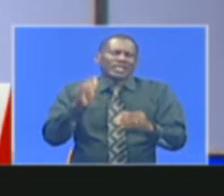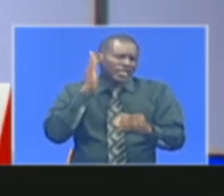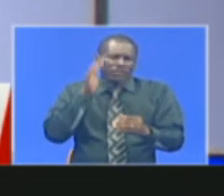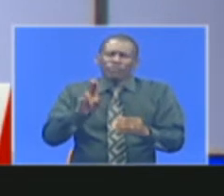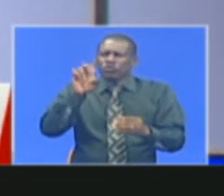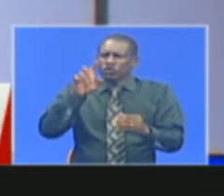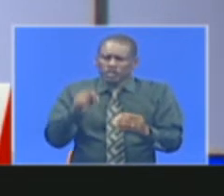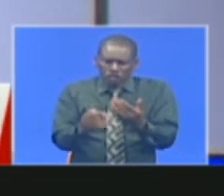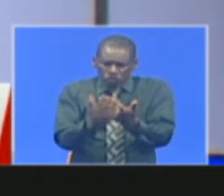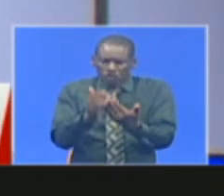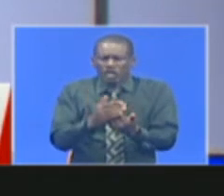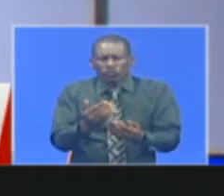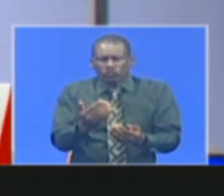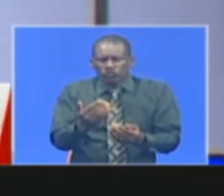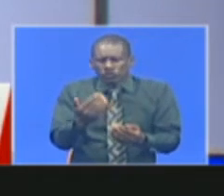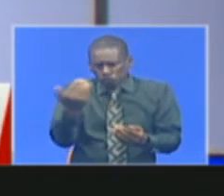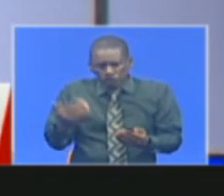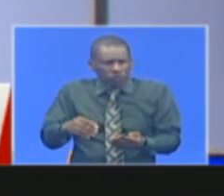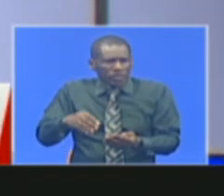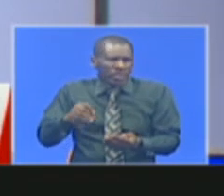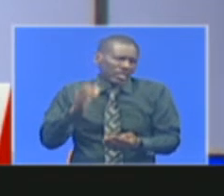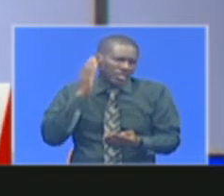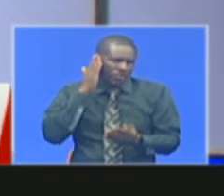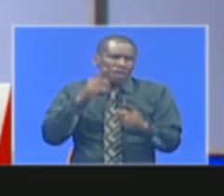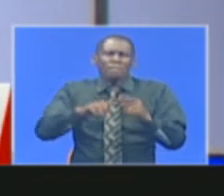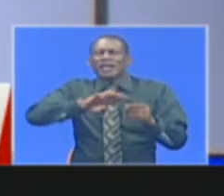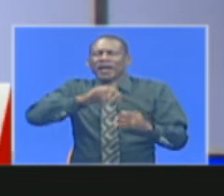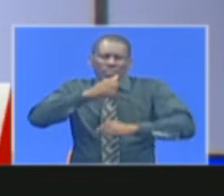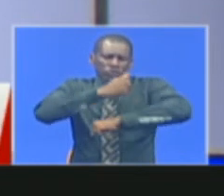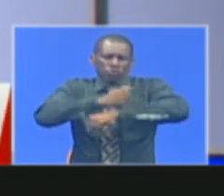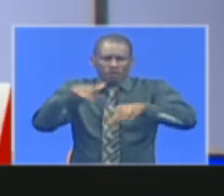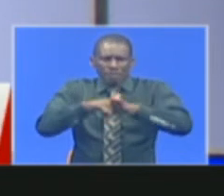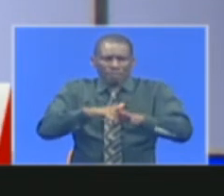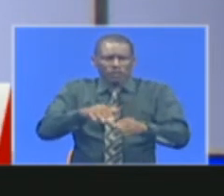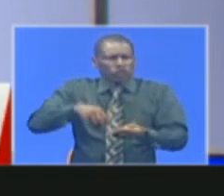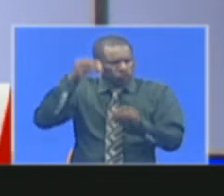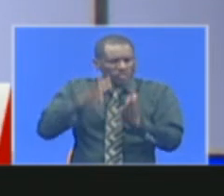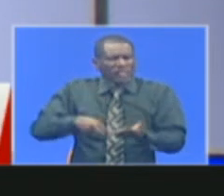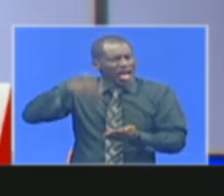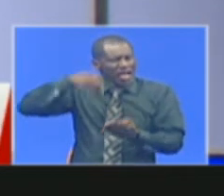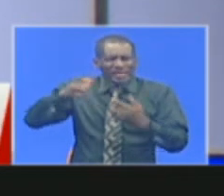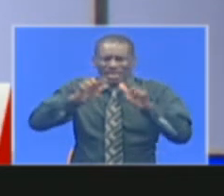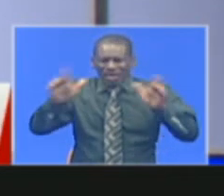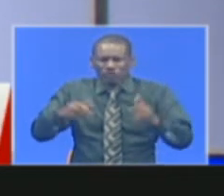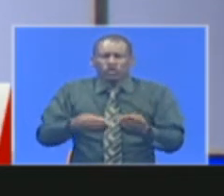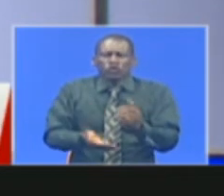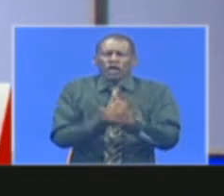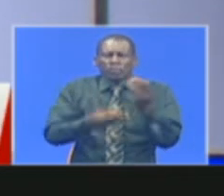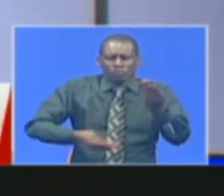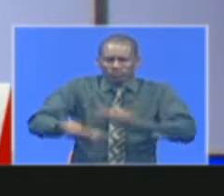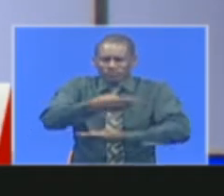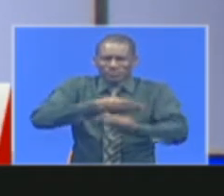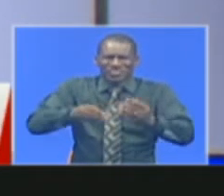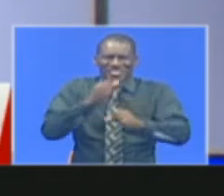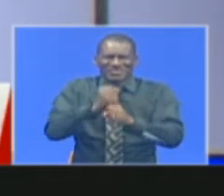pupils with hearing impairment, but the rest of the school also learned sign language to help them interact. I'm sure that makes David Agondoa happy